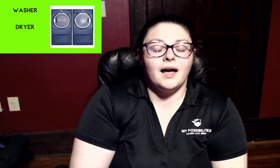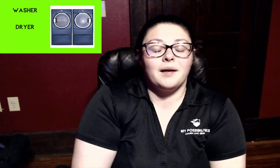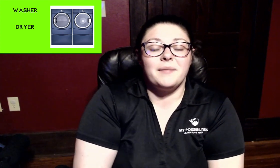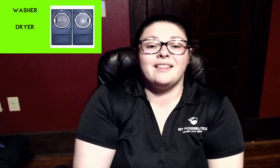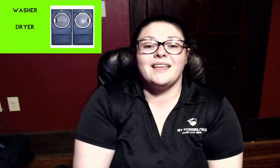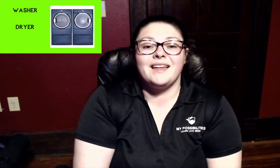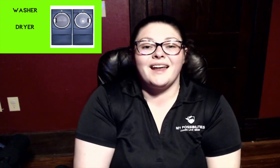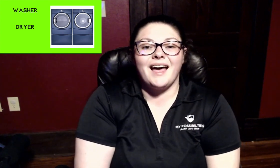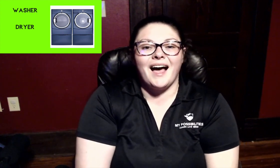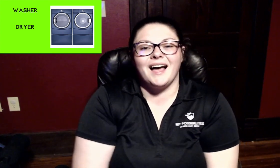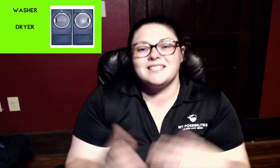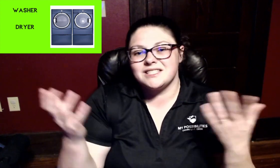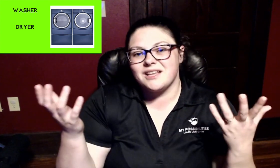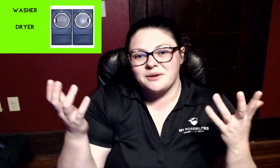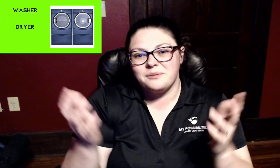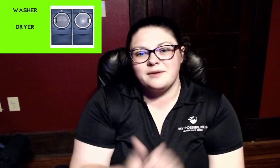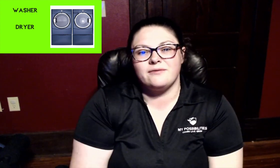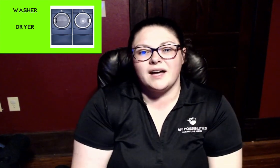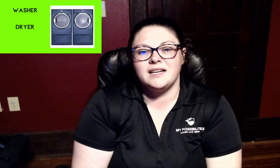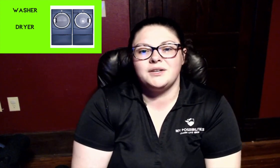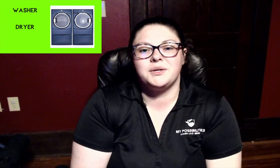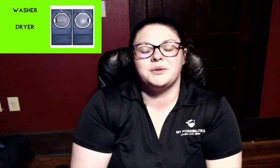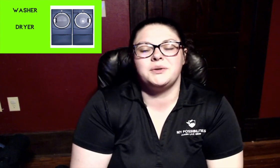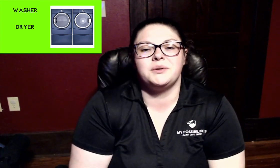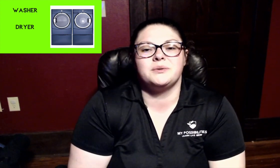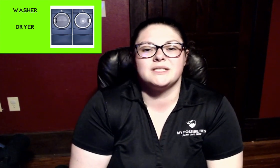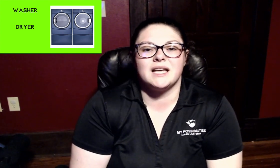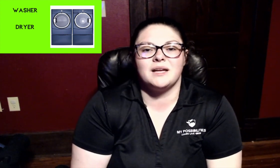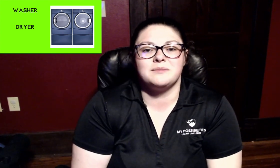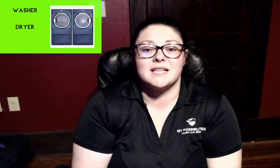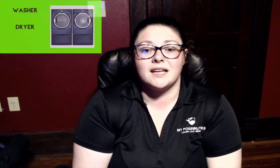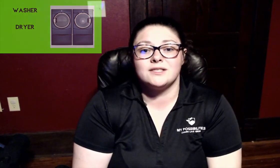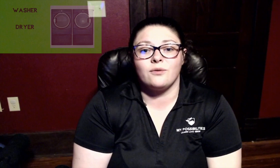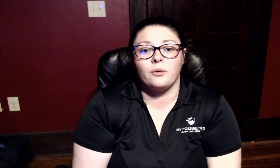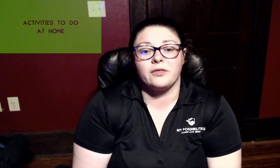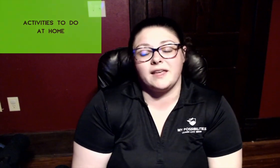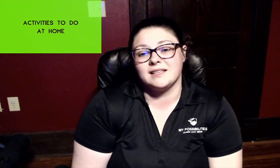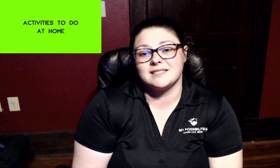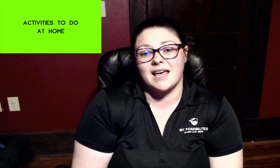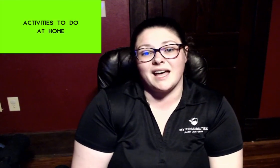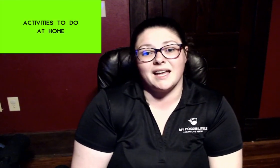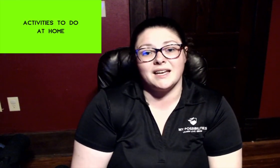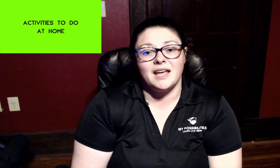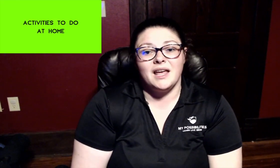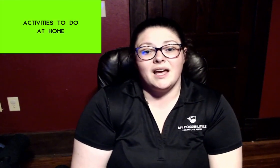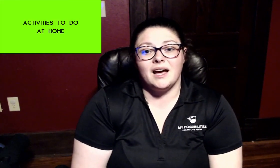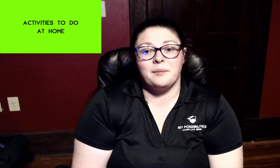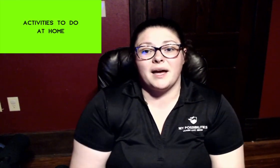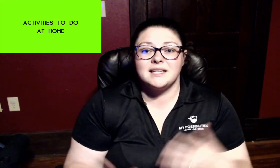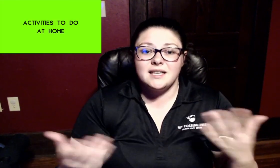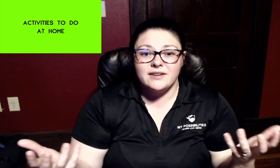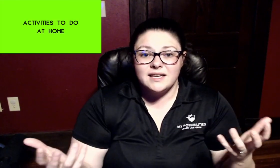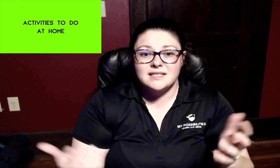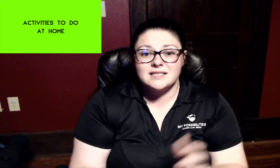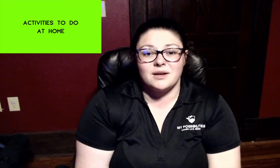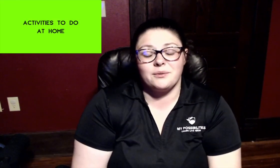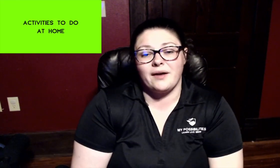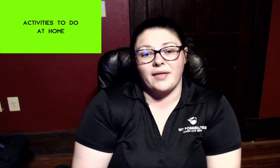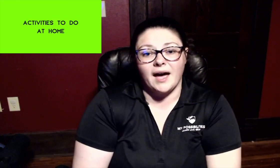And then I just thought it would be fun to do some signs for things that, activities around the